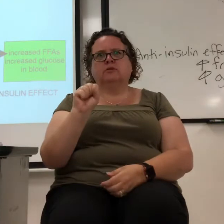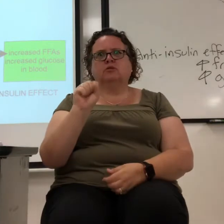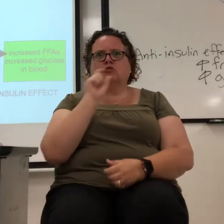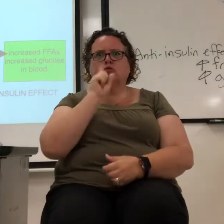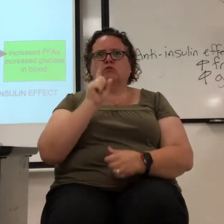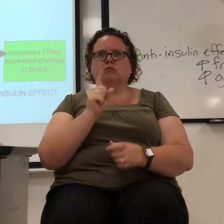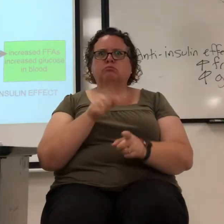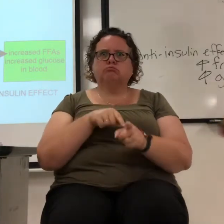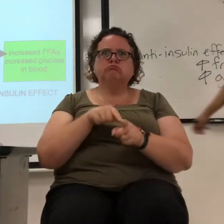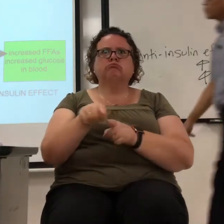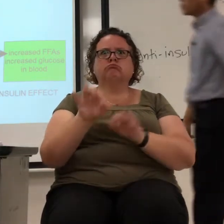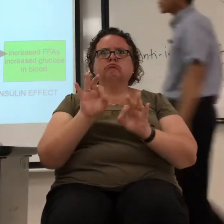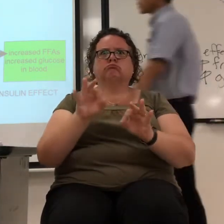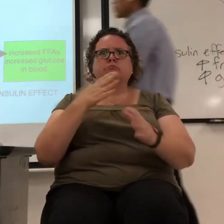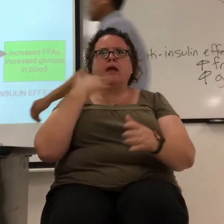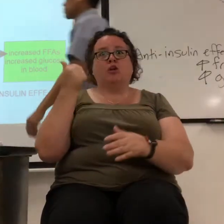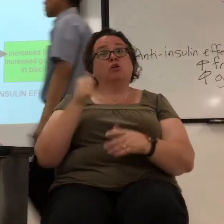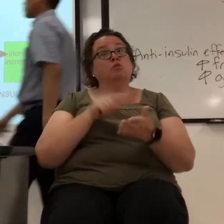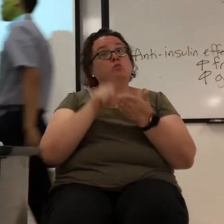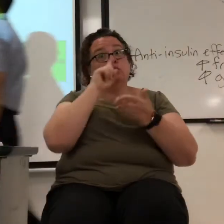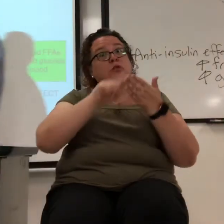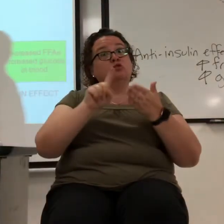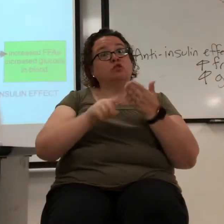better. Research does show that.